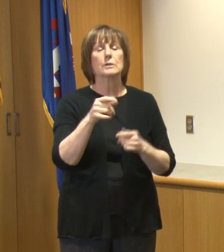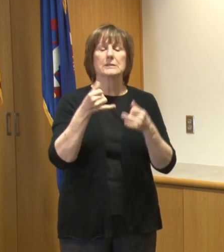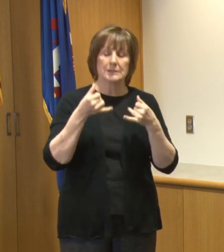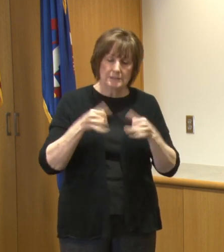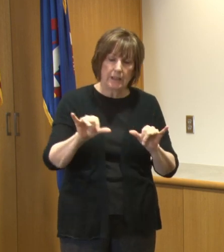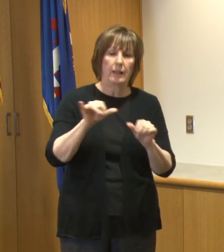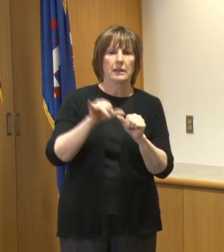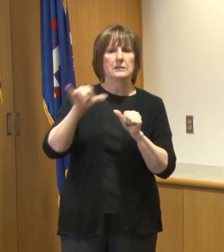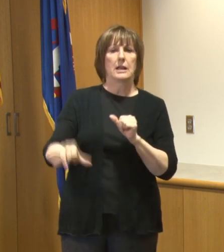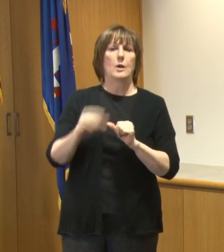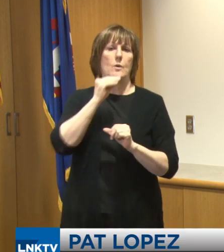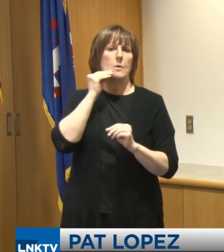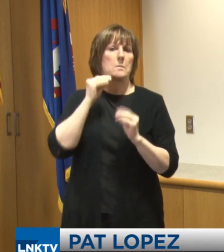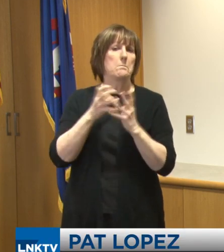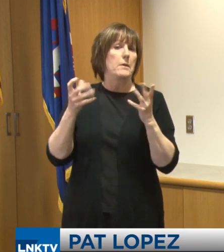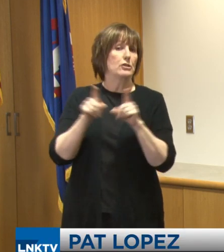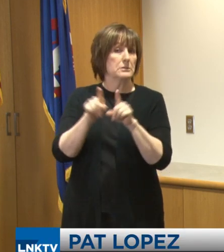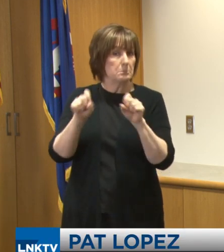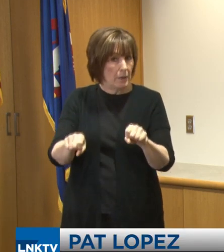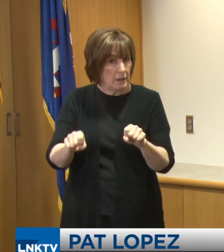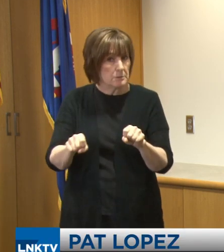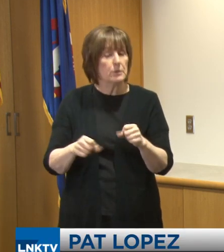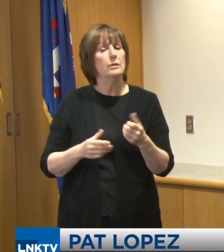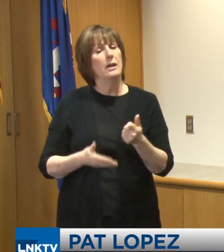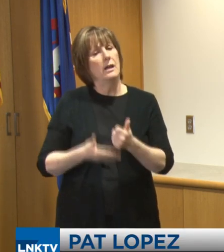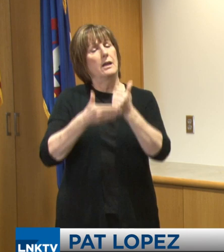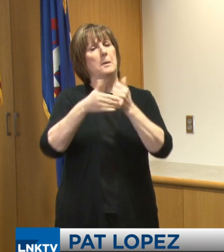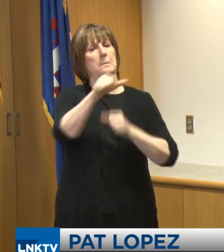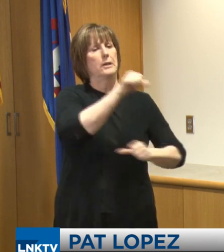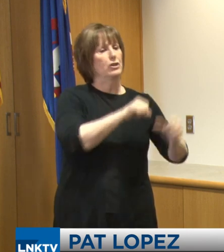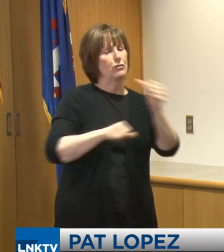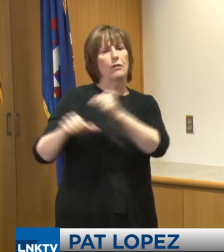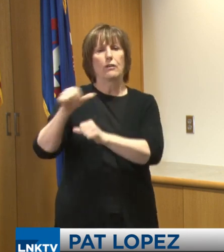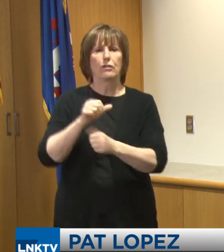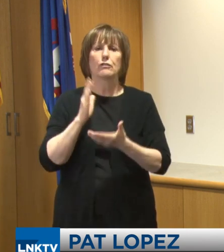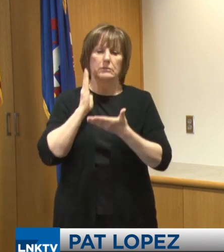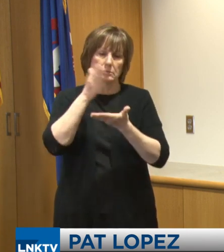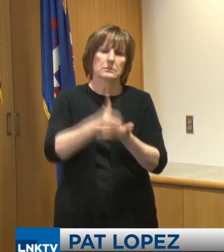home as much as possible and help each other to prevent the spread.